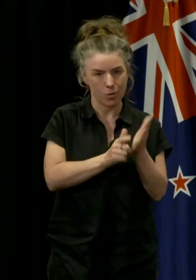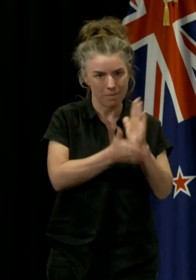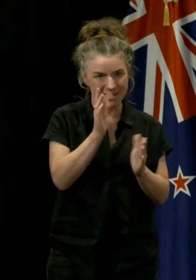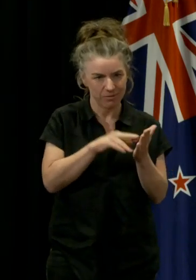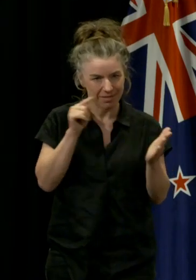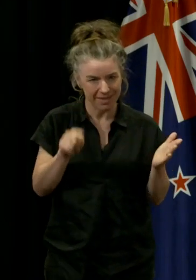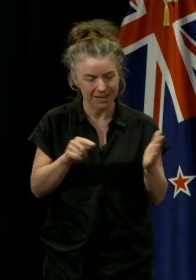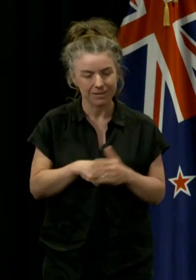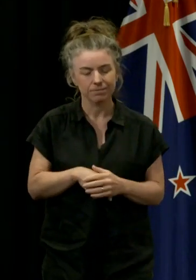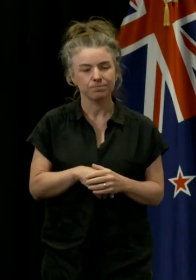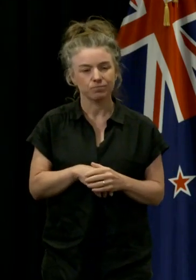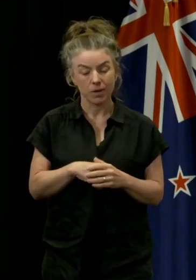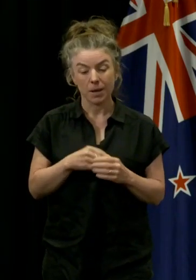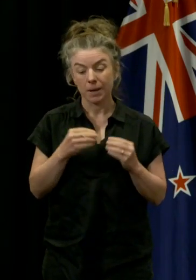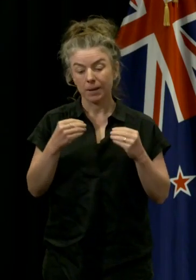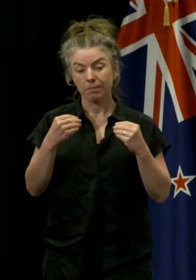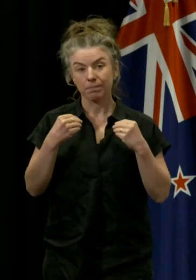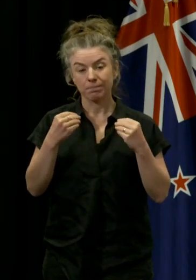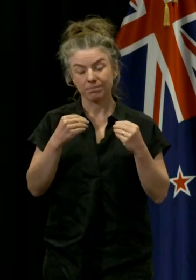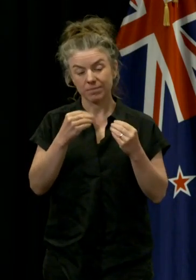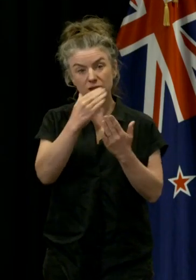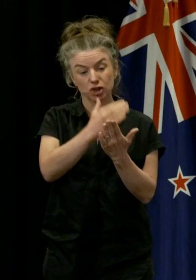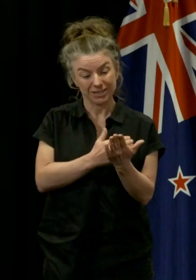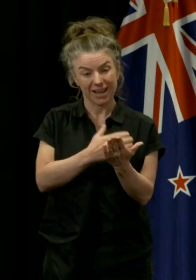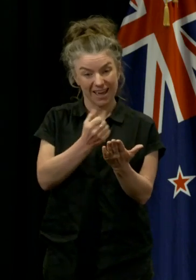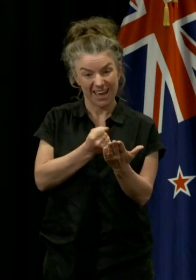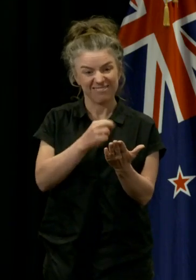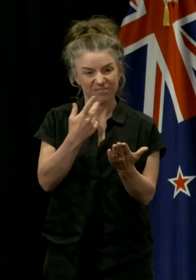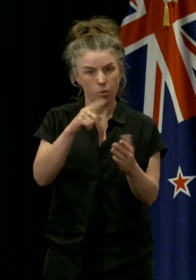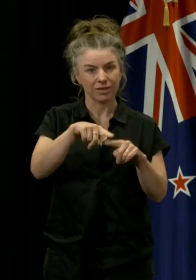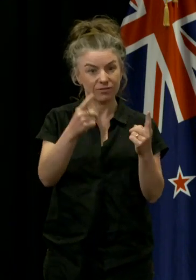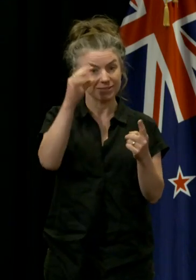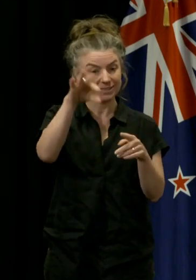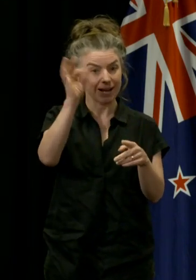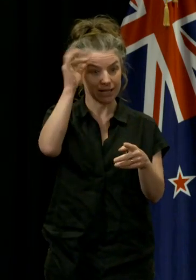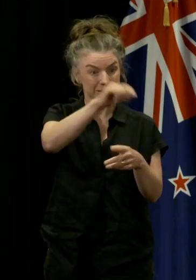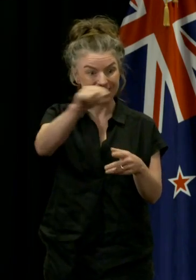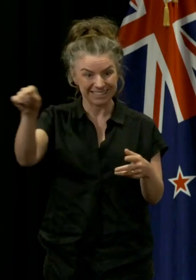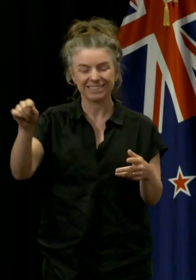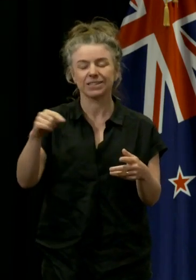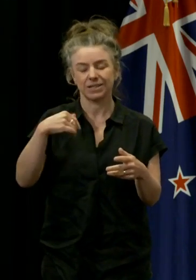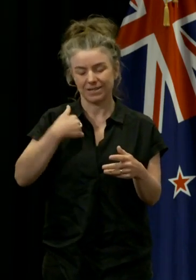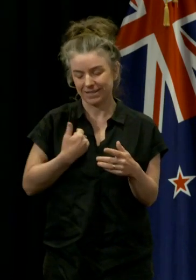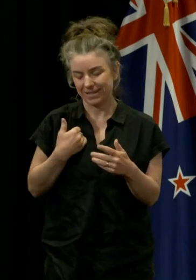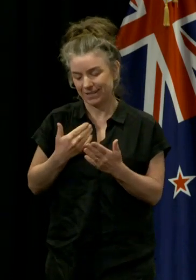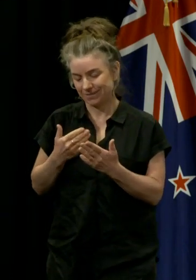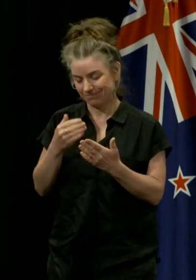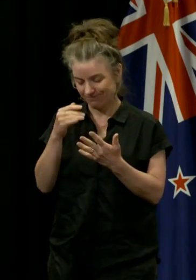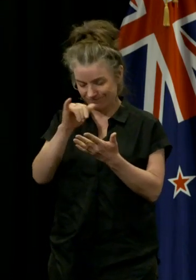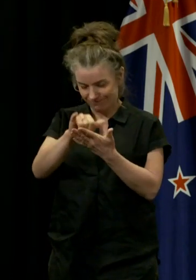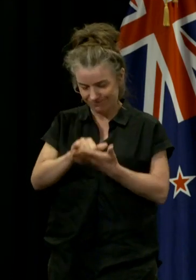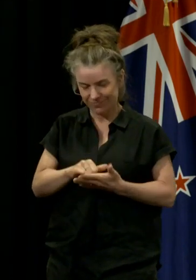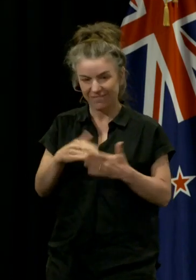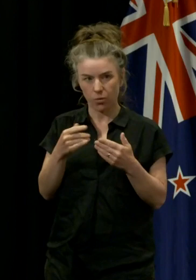all of the business that's currently before select committees. And an accountability mechanism will be